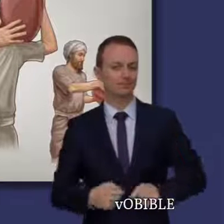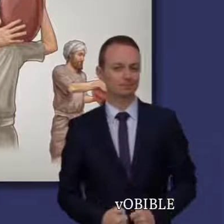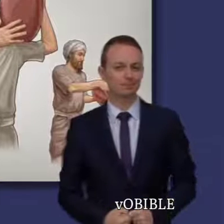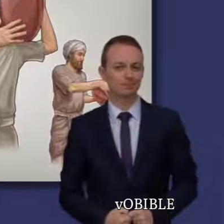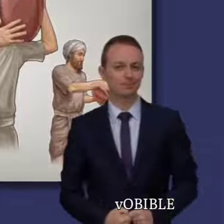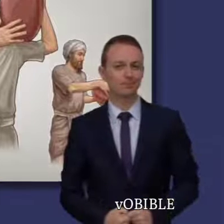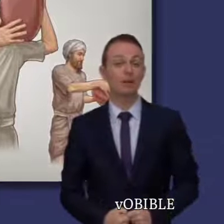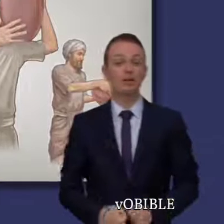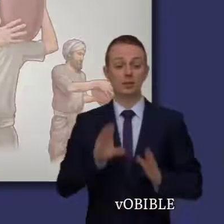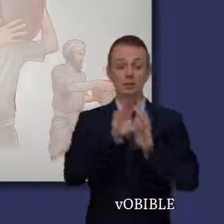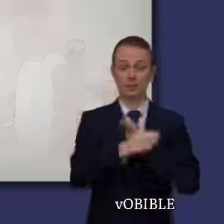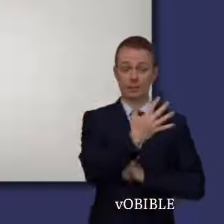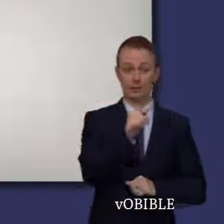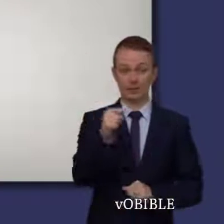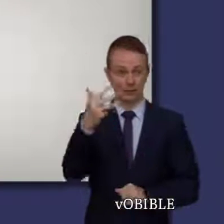assist the priests.